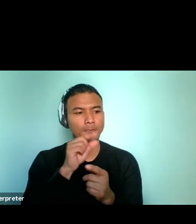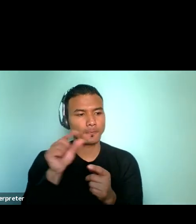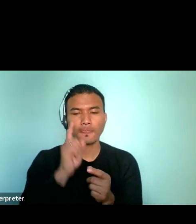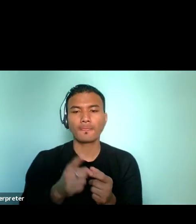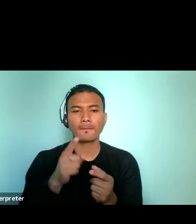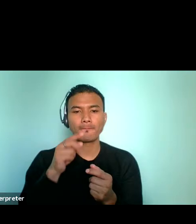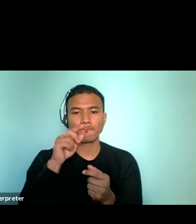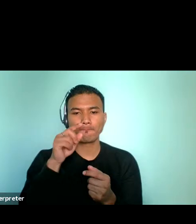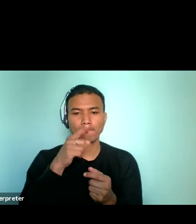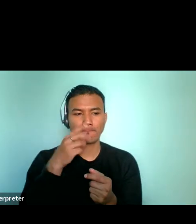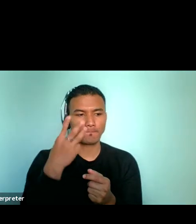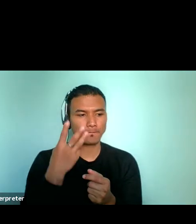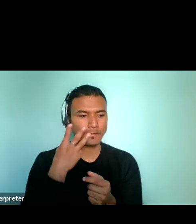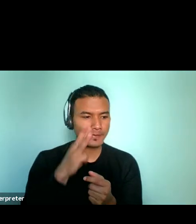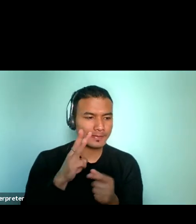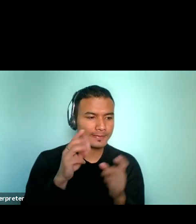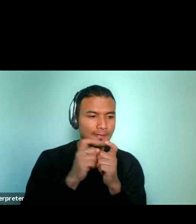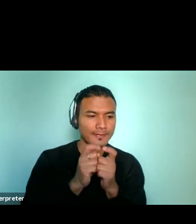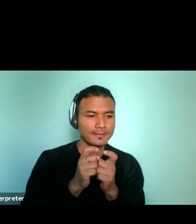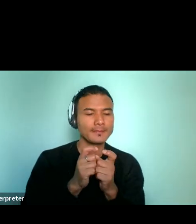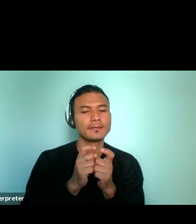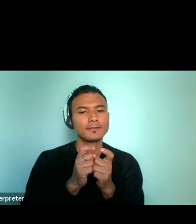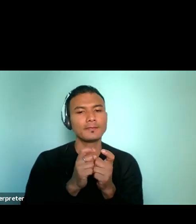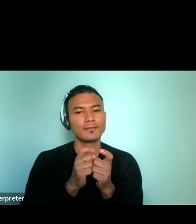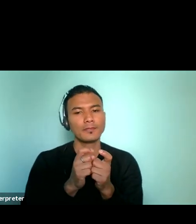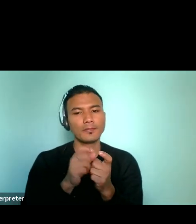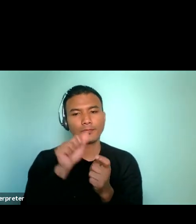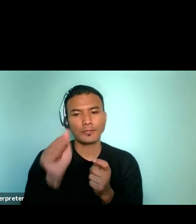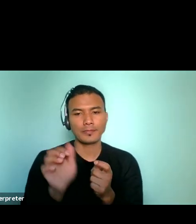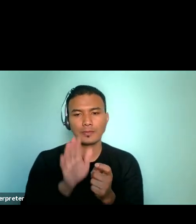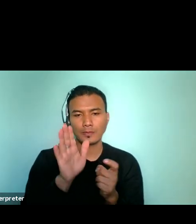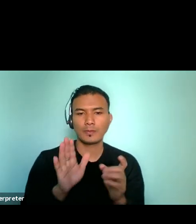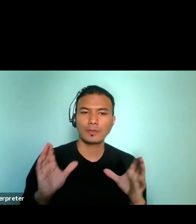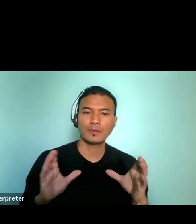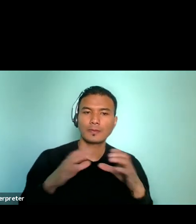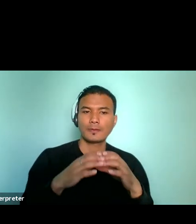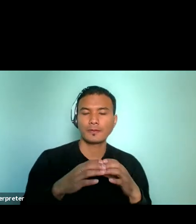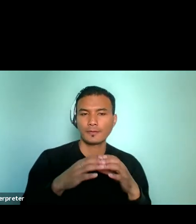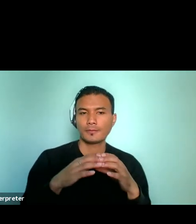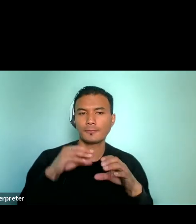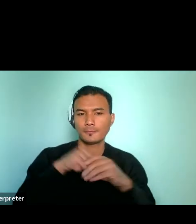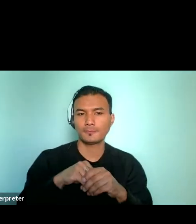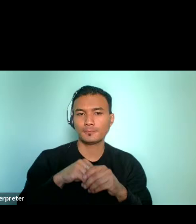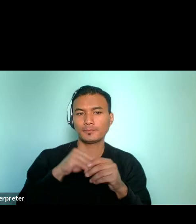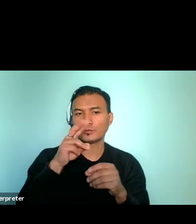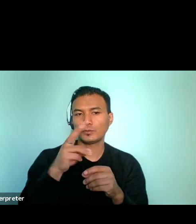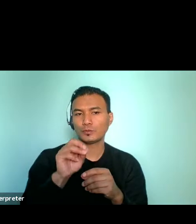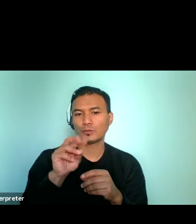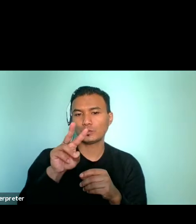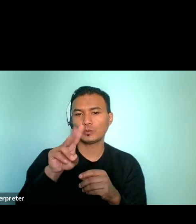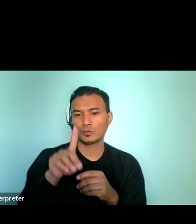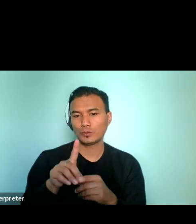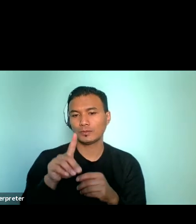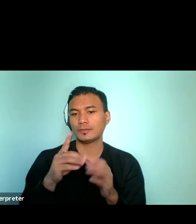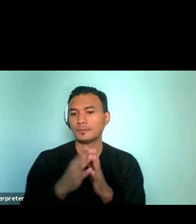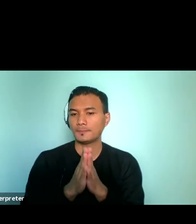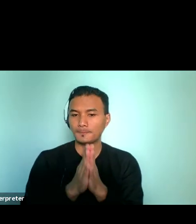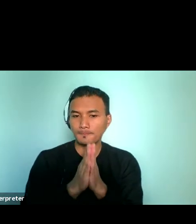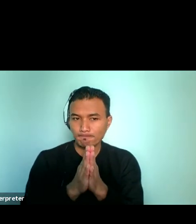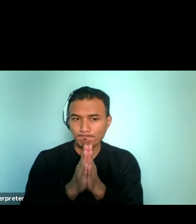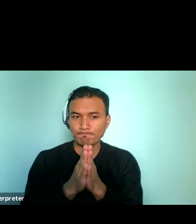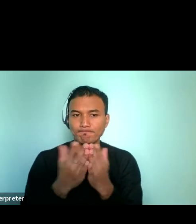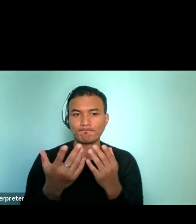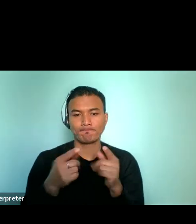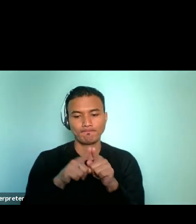all these 3 day discussions as Asia Land Forum 2021. So please stay with us